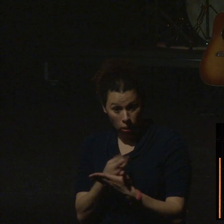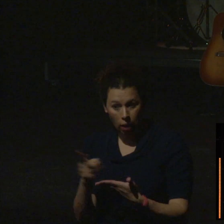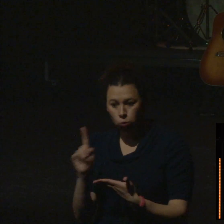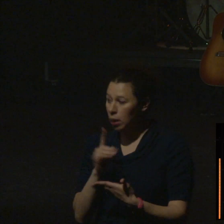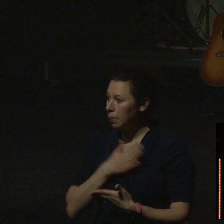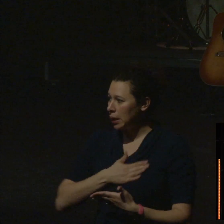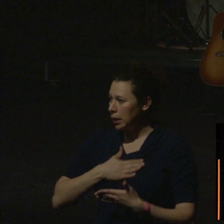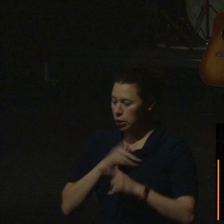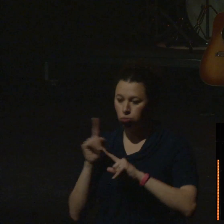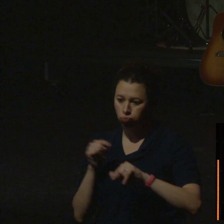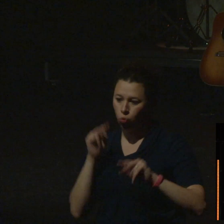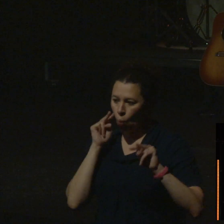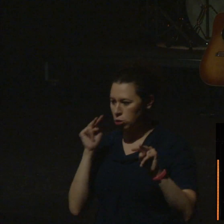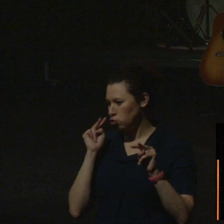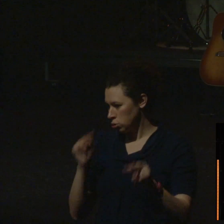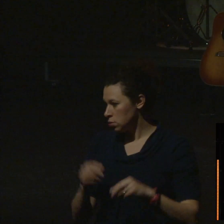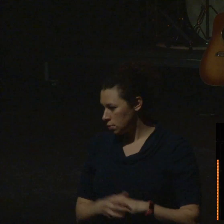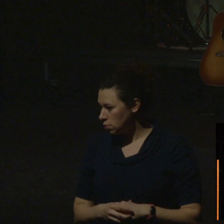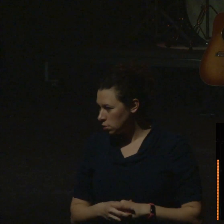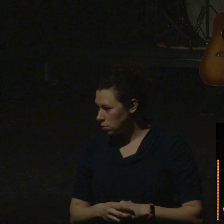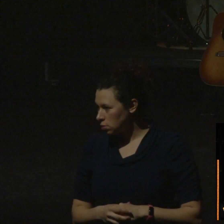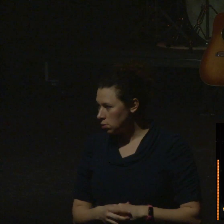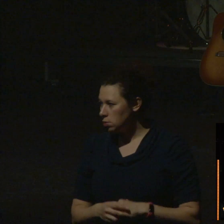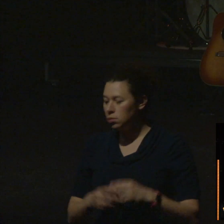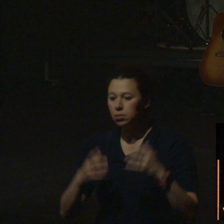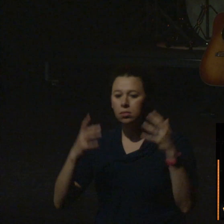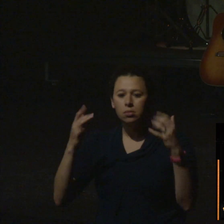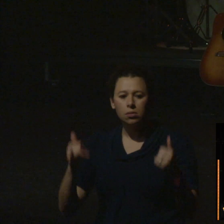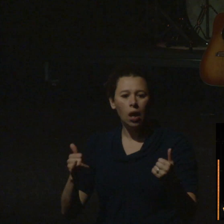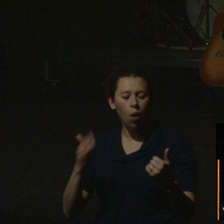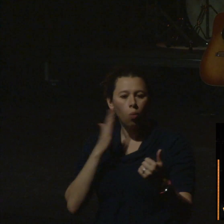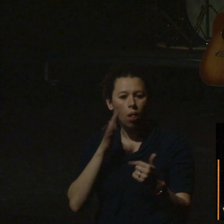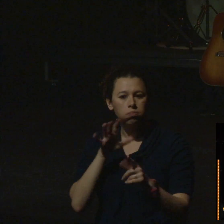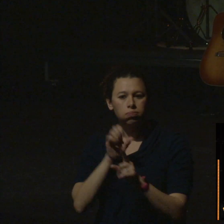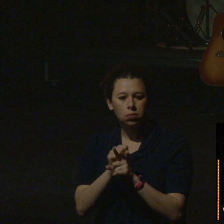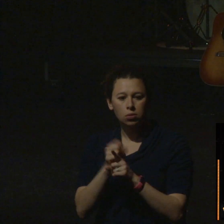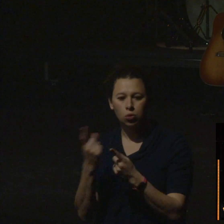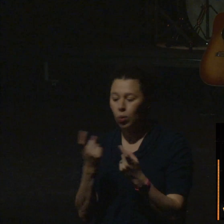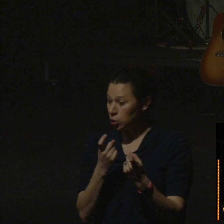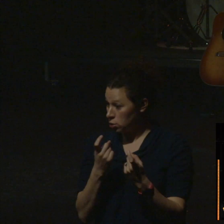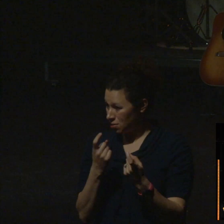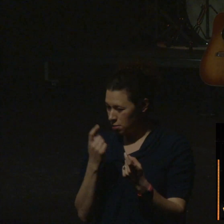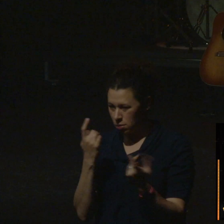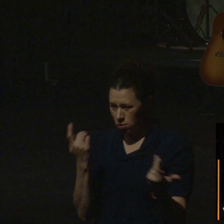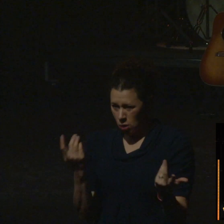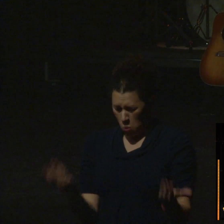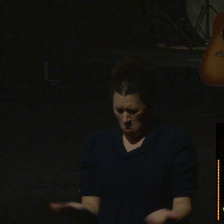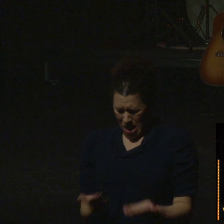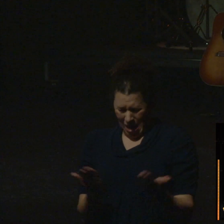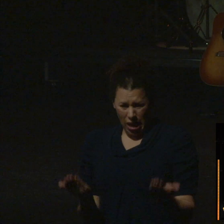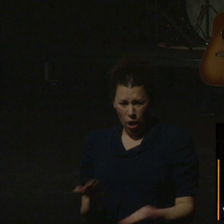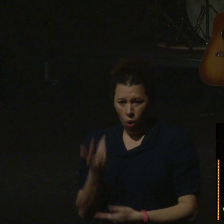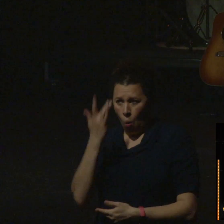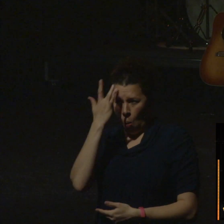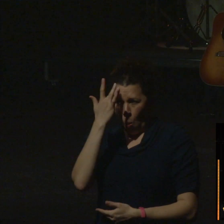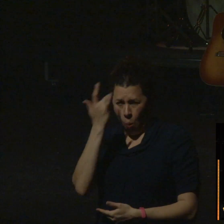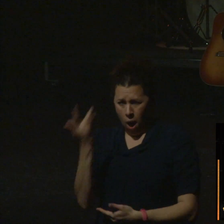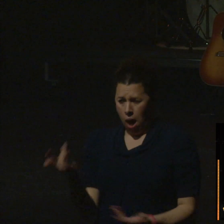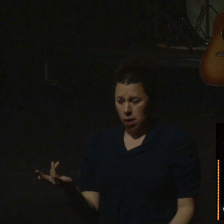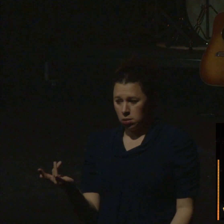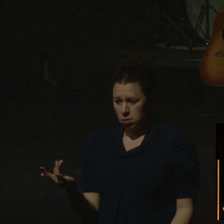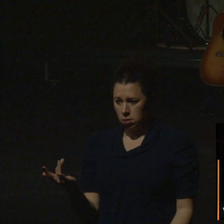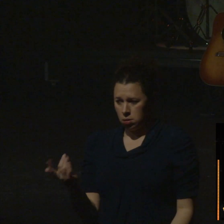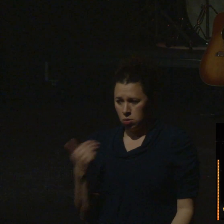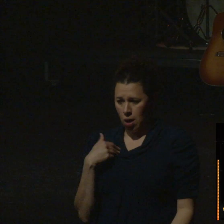to tackle this question of, why am I here? This subject of purpose. Do I have